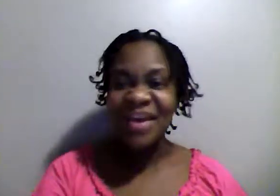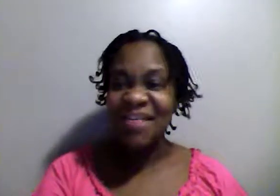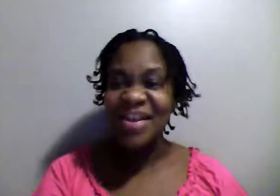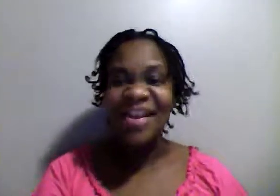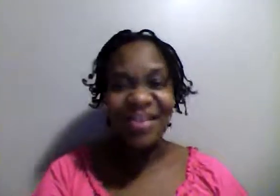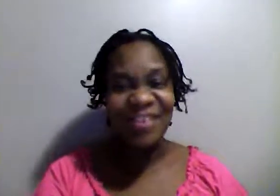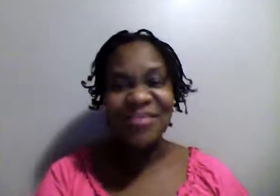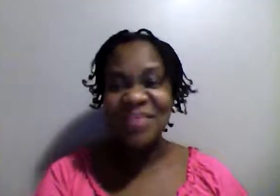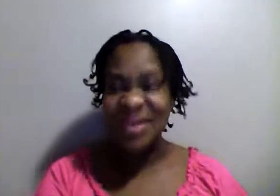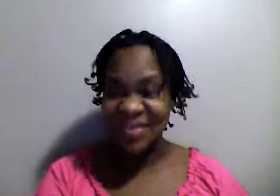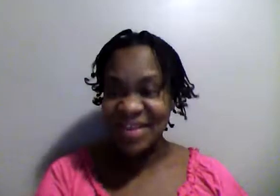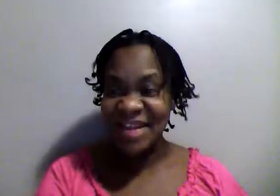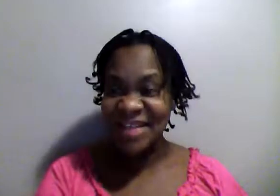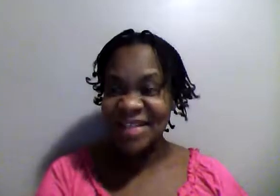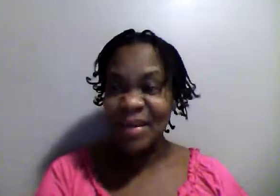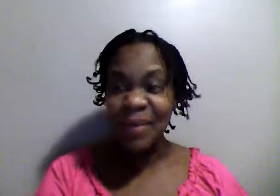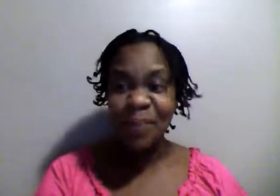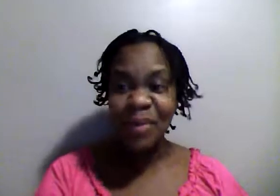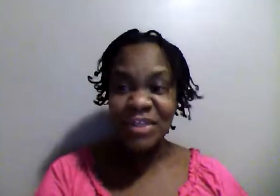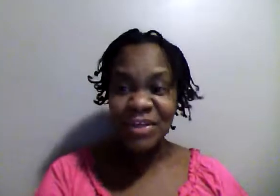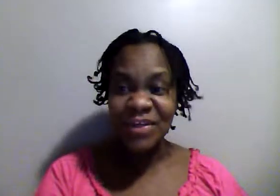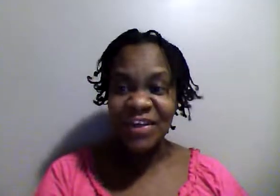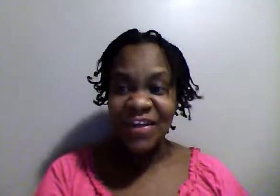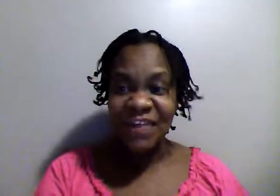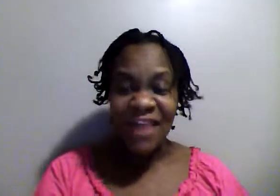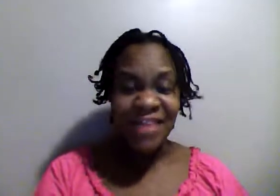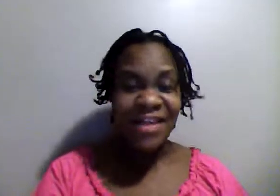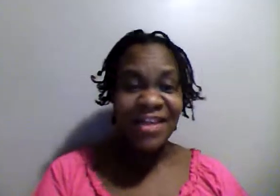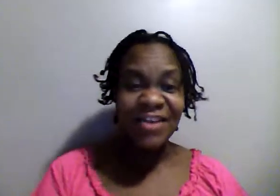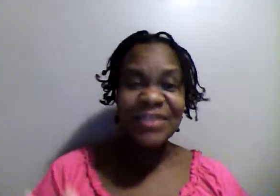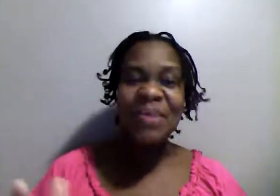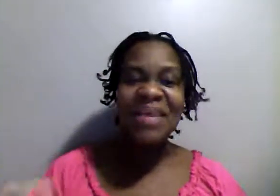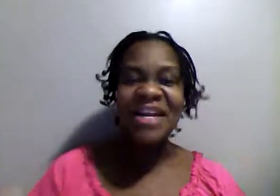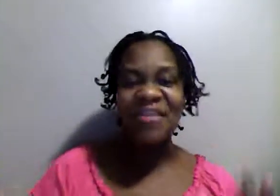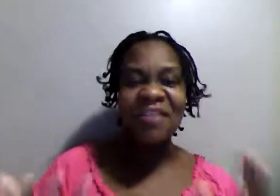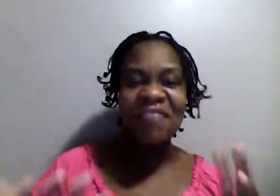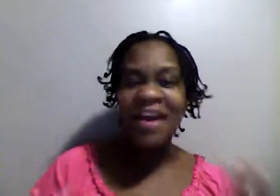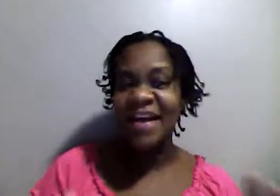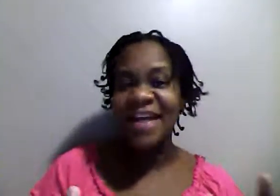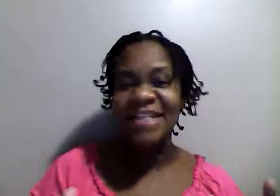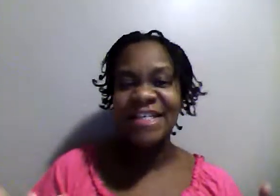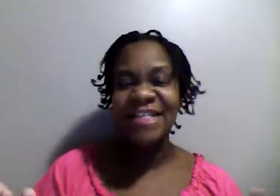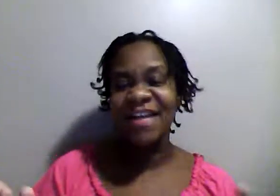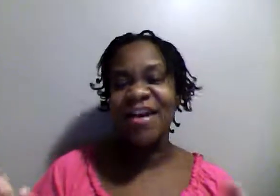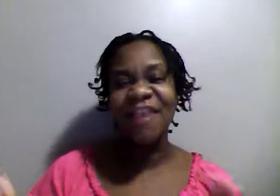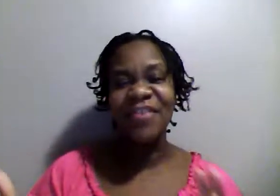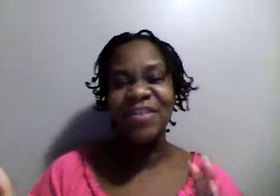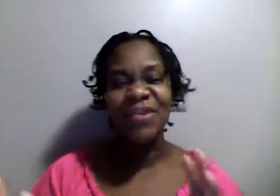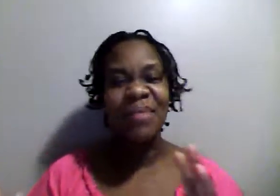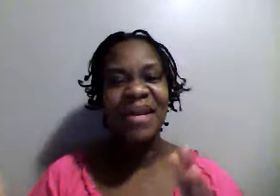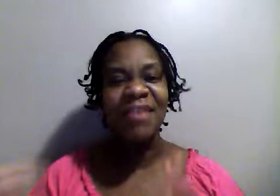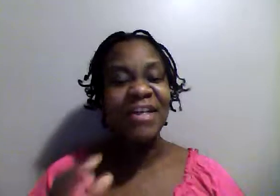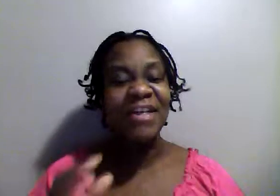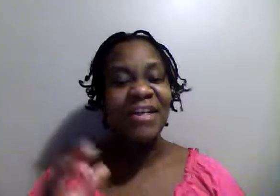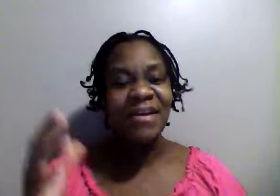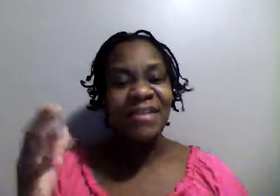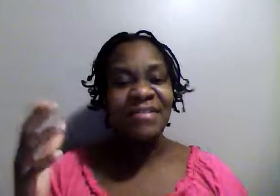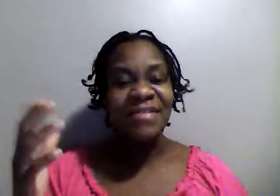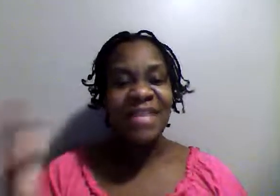having a lot of tomato is pretty good. And then there are so many different varieties that offer so many different